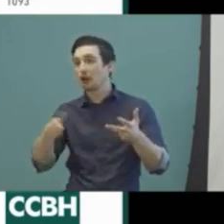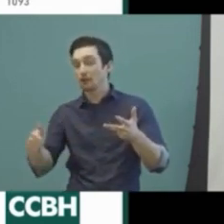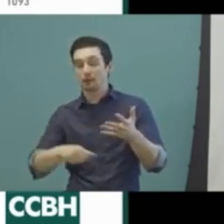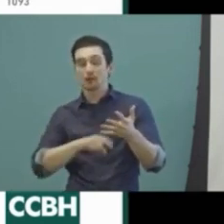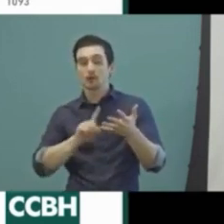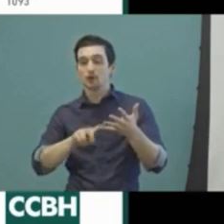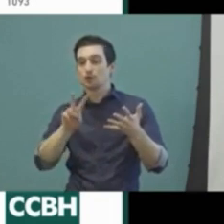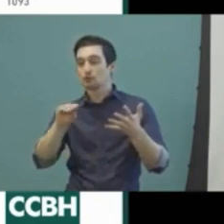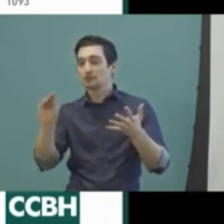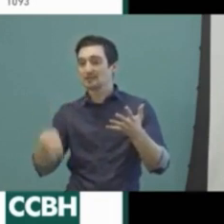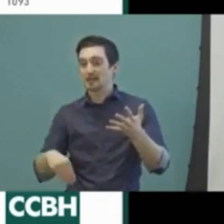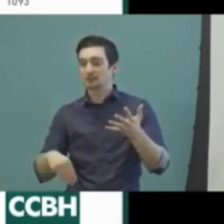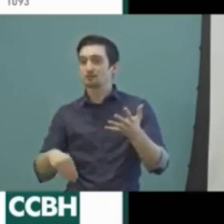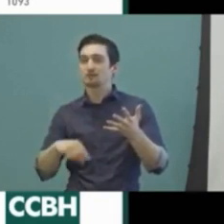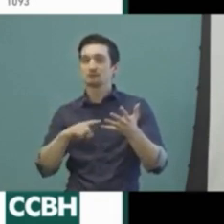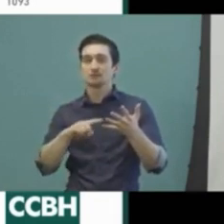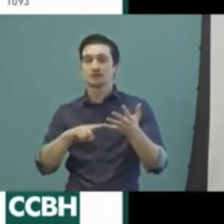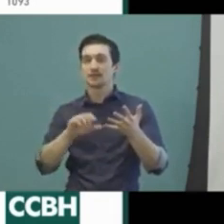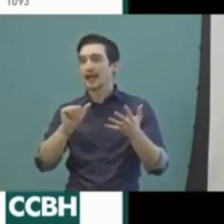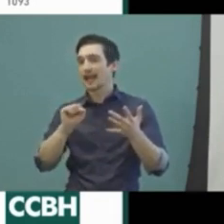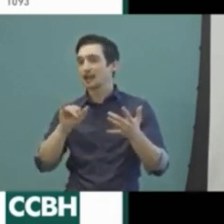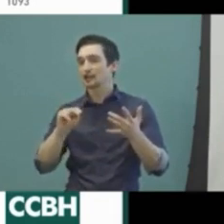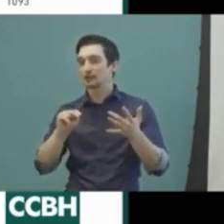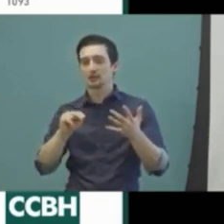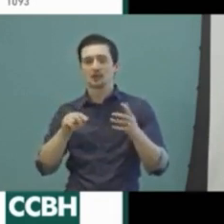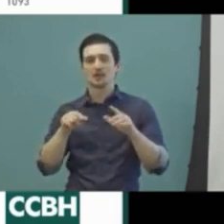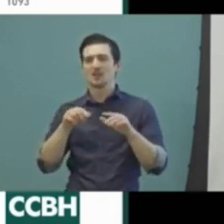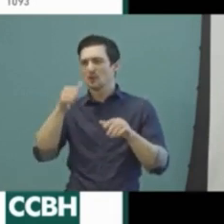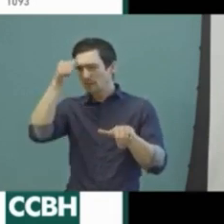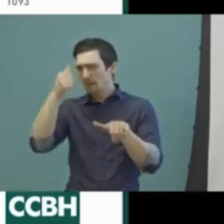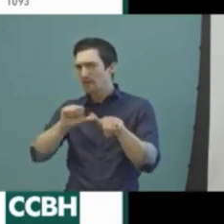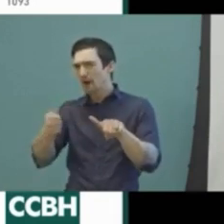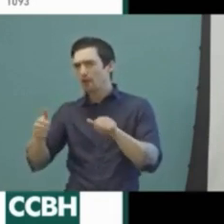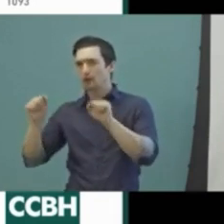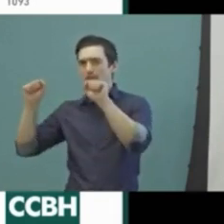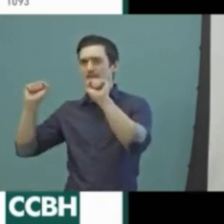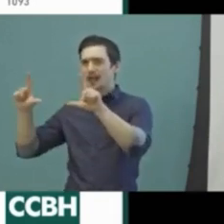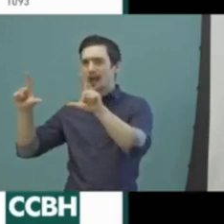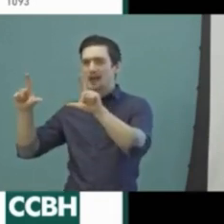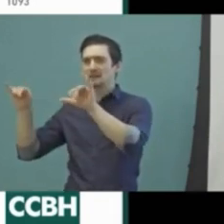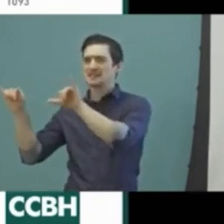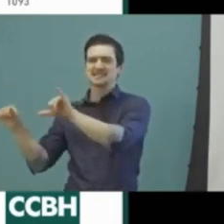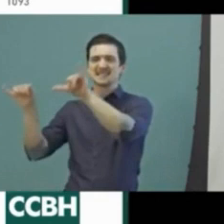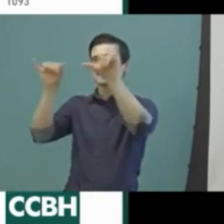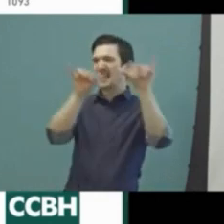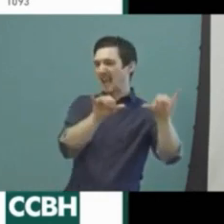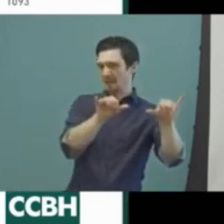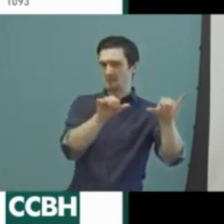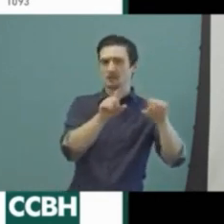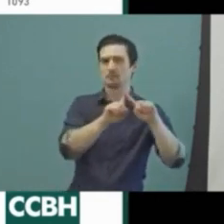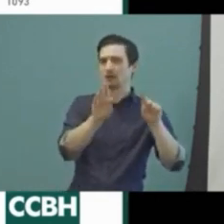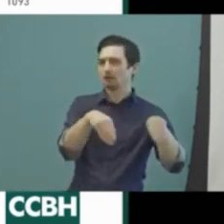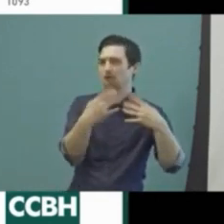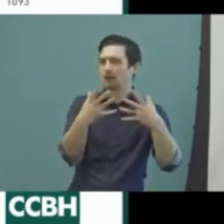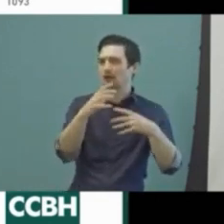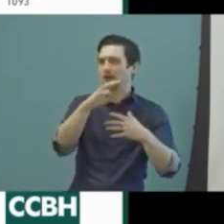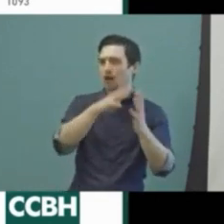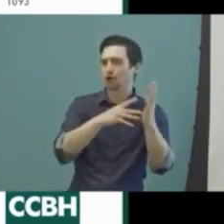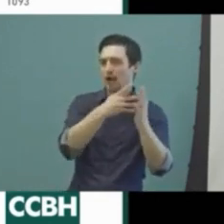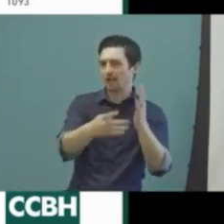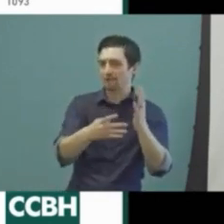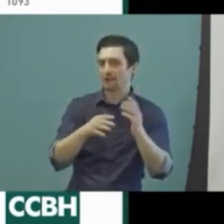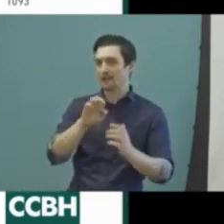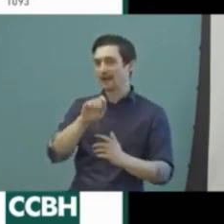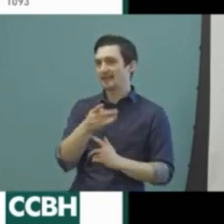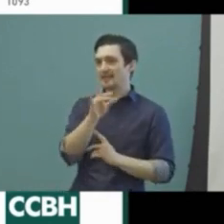is exactly what I presented on the prior slide, but wanted you to also have that information in a graph format. Ethnicity